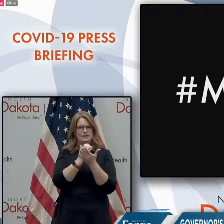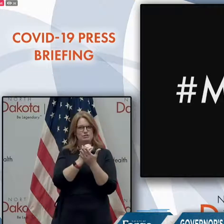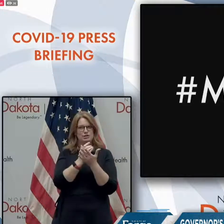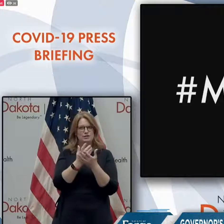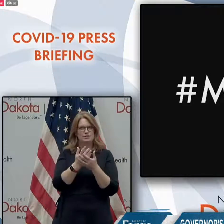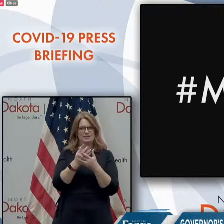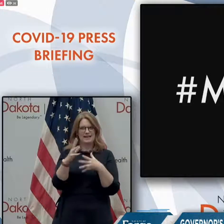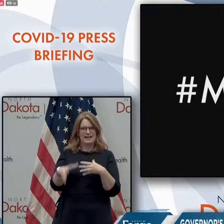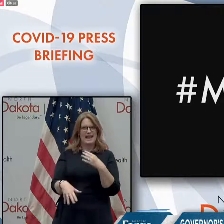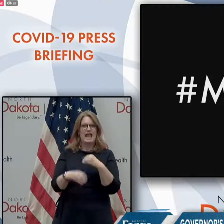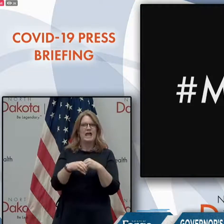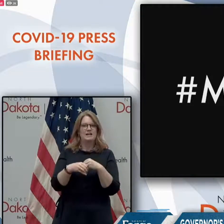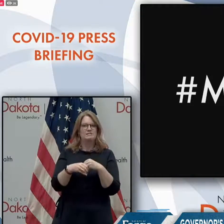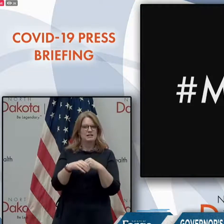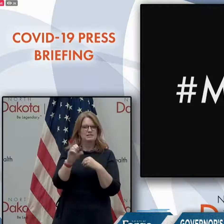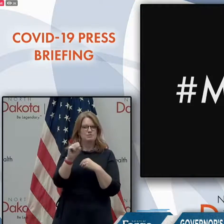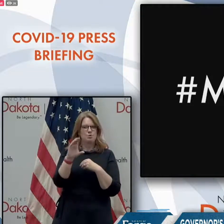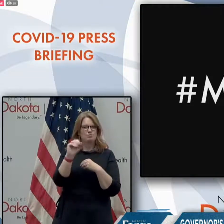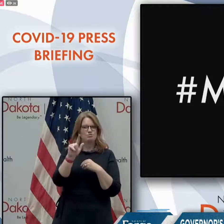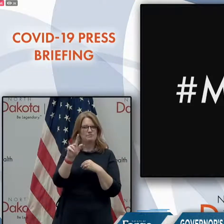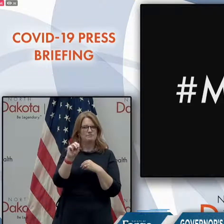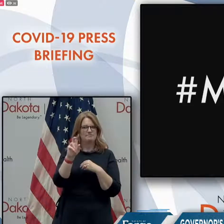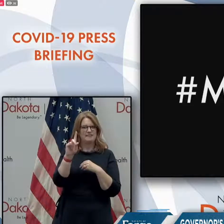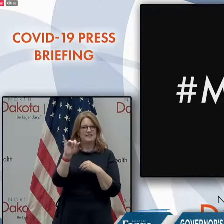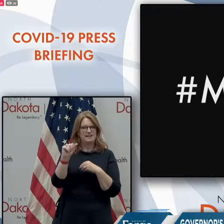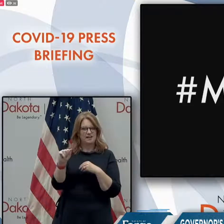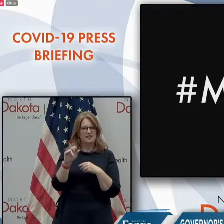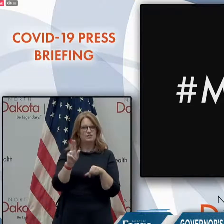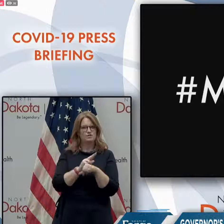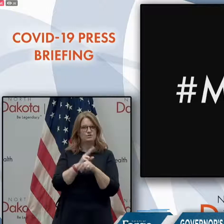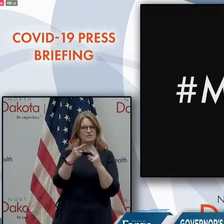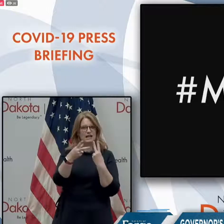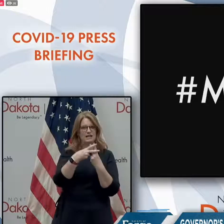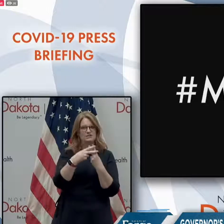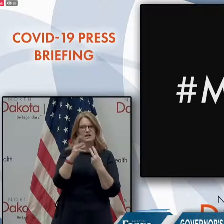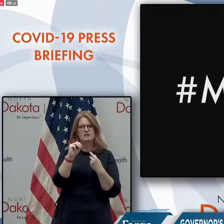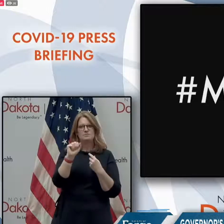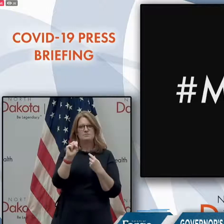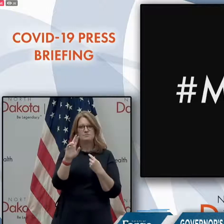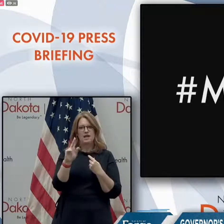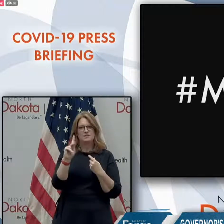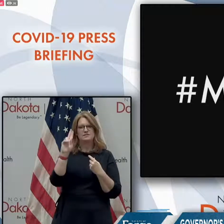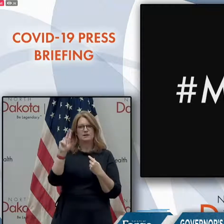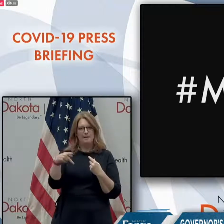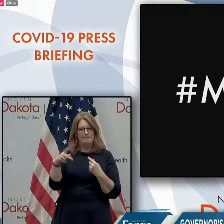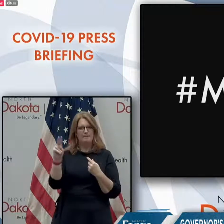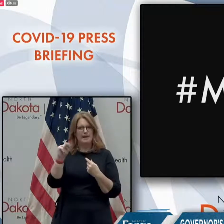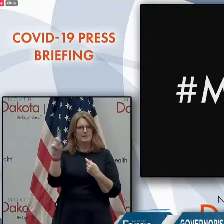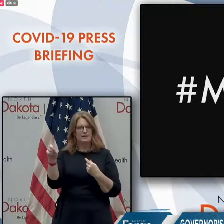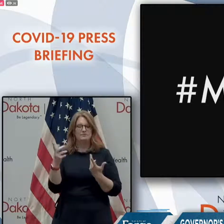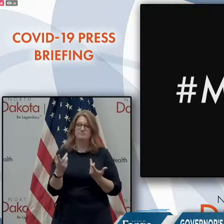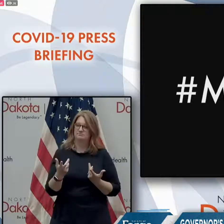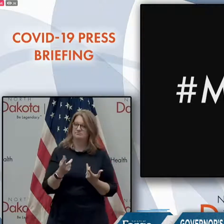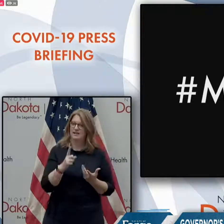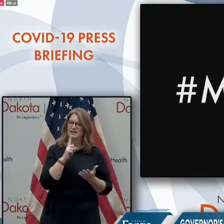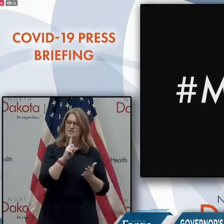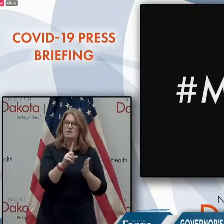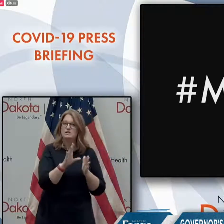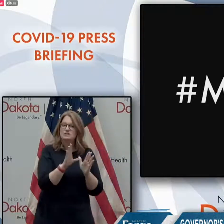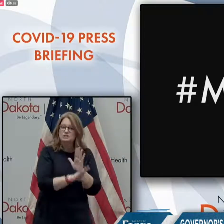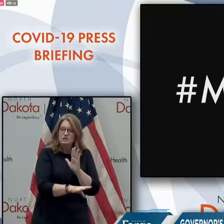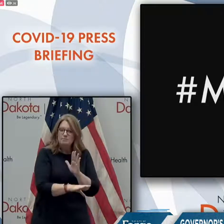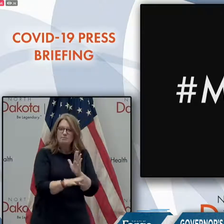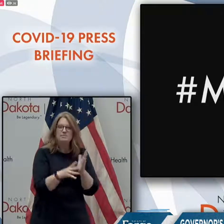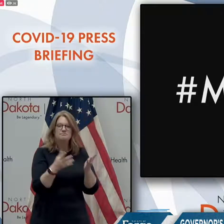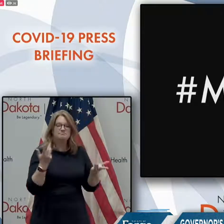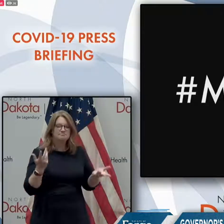the #MaskUpND. So thank you for all that you're doing. You're doing something that's really cost effective, low